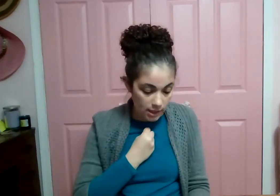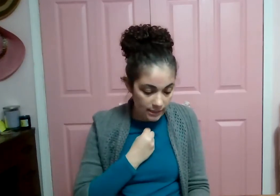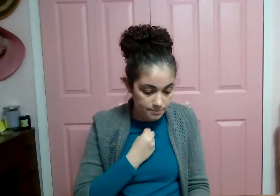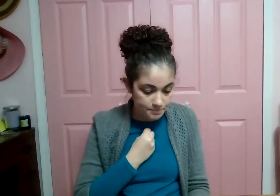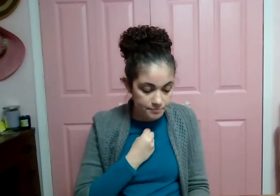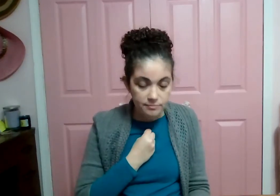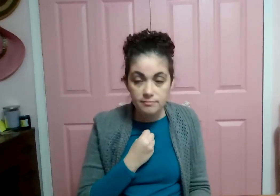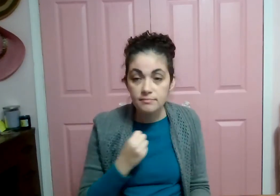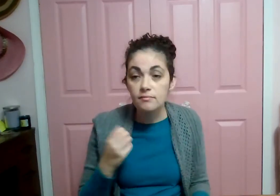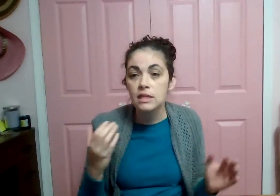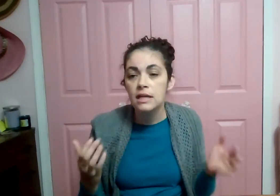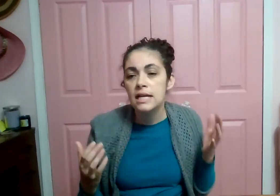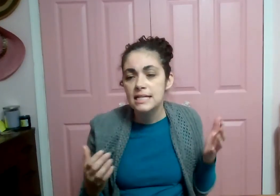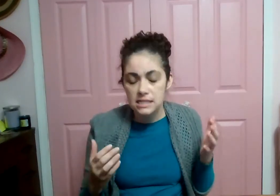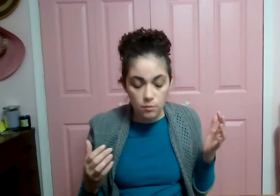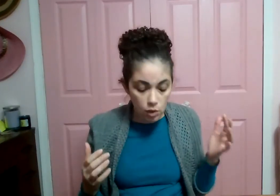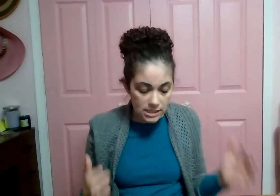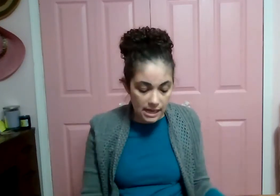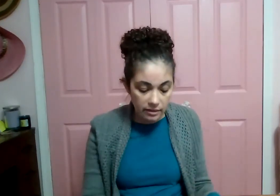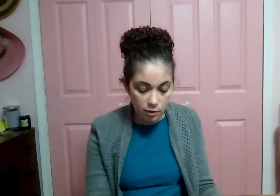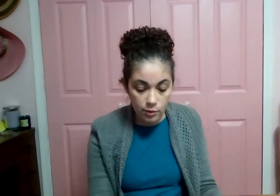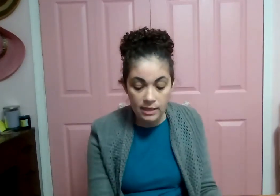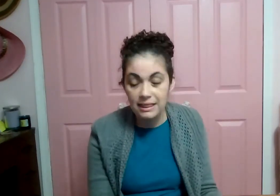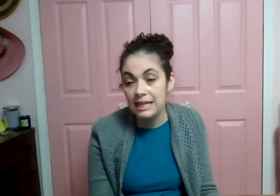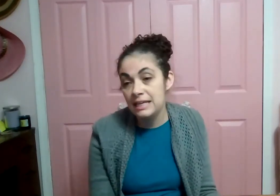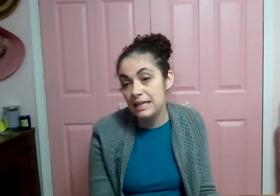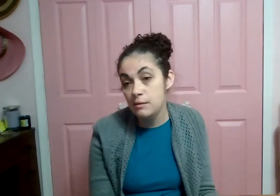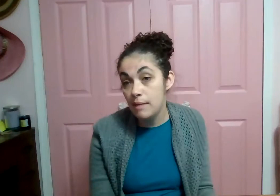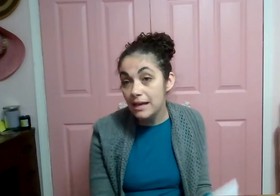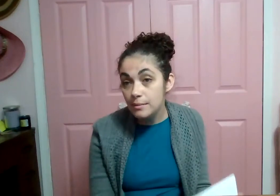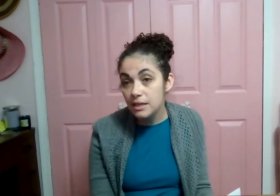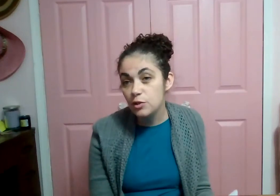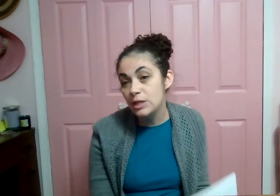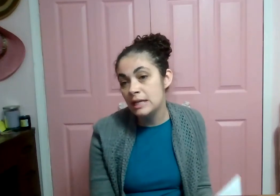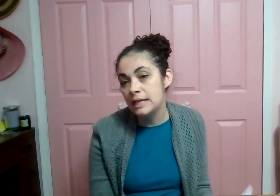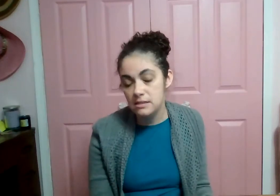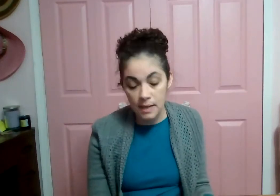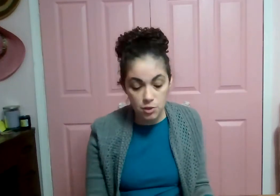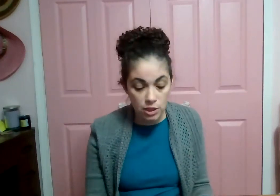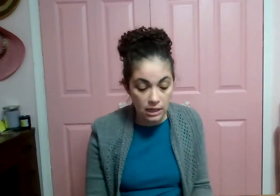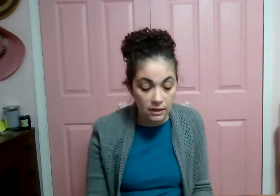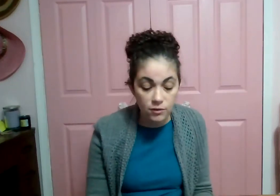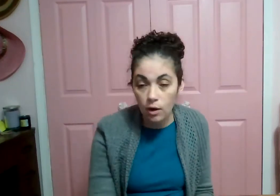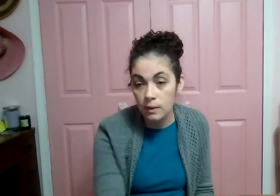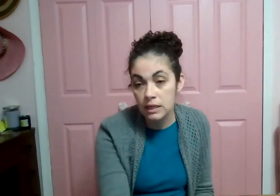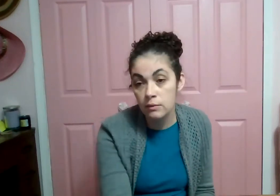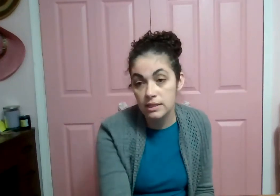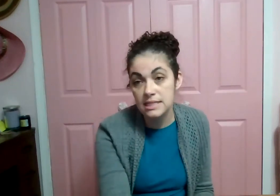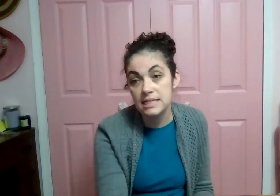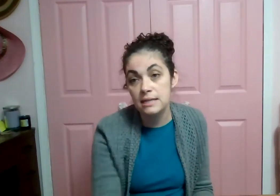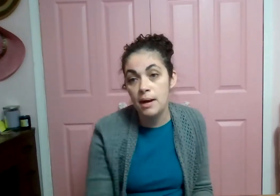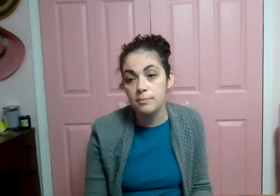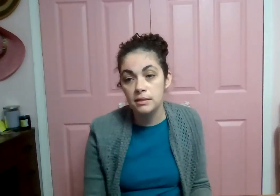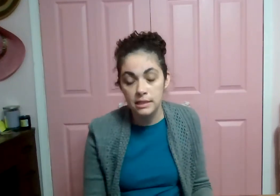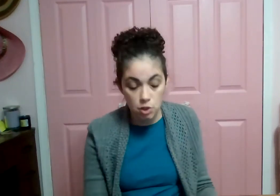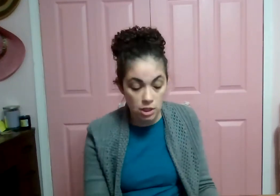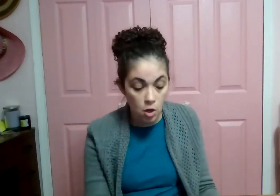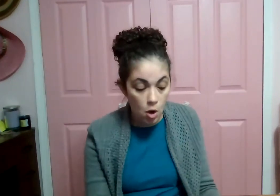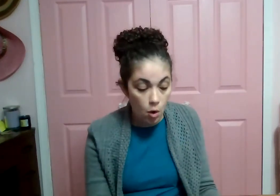sorry. Some ones I threw in thinking maybe if you need it, especially if you are working with a DD population